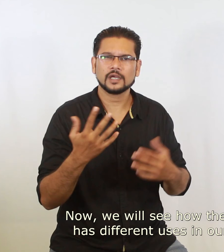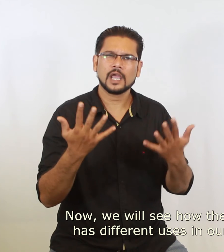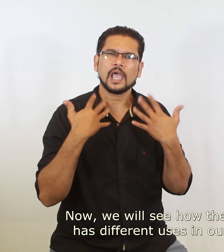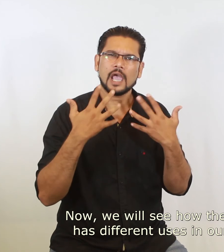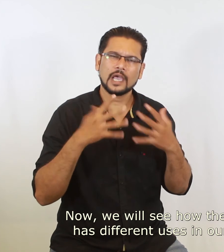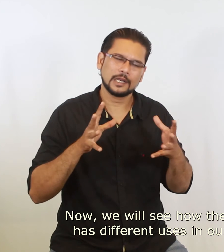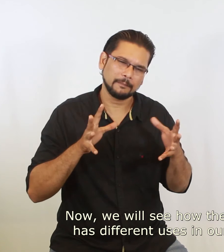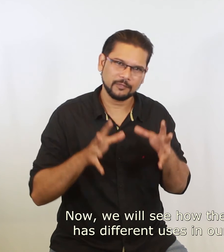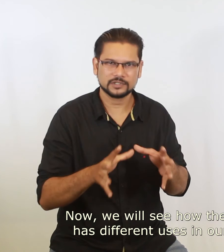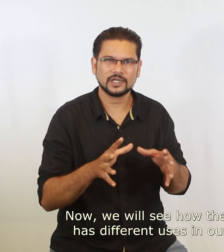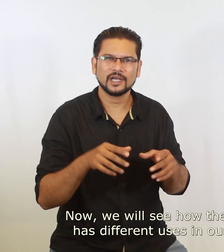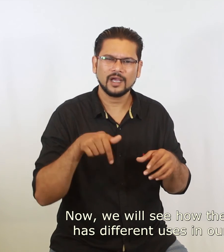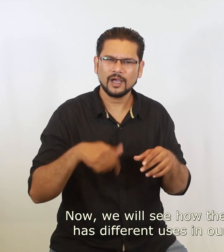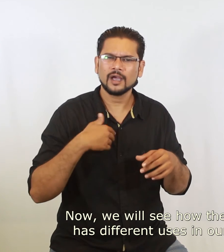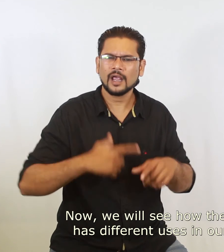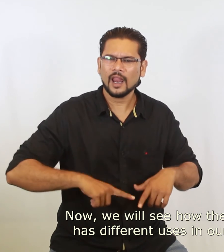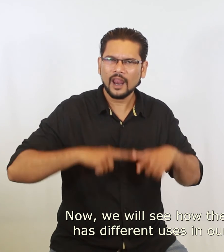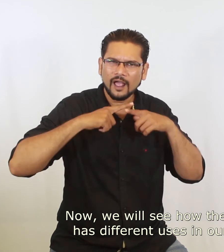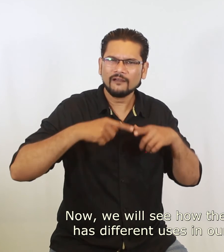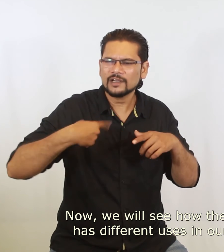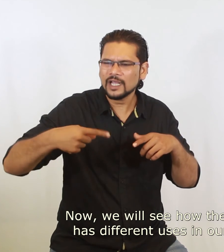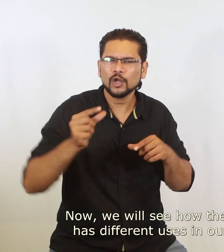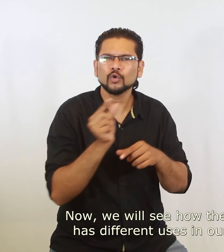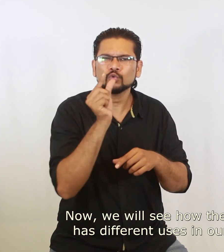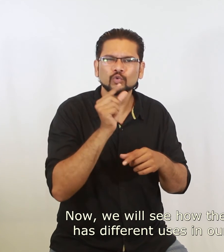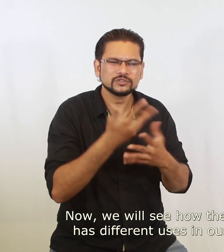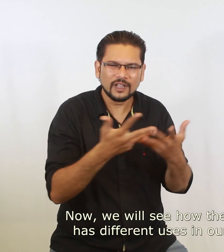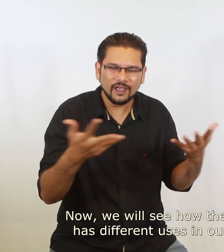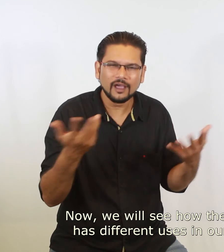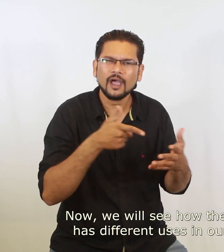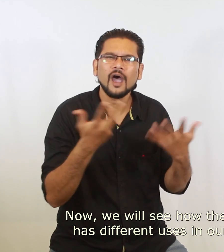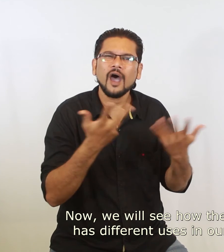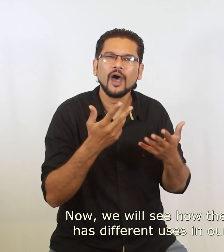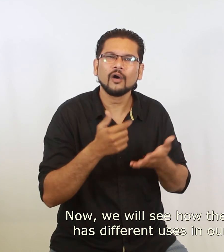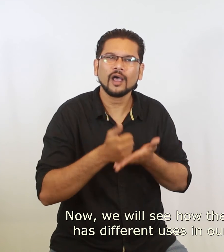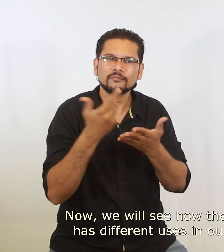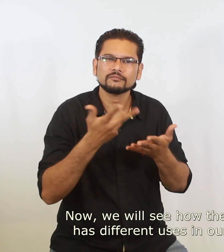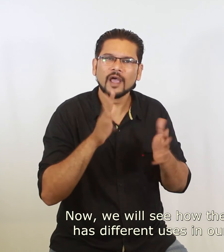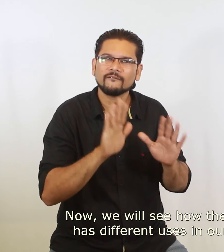Now, we will see how the air pressure has different uses in our daily lives.